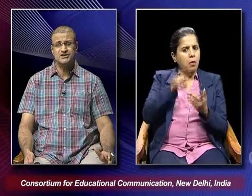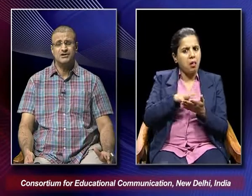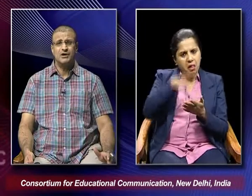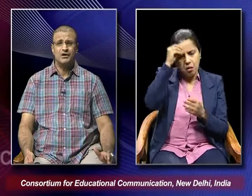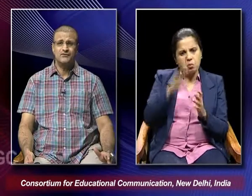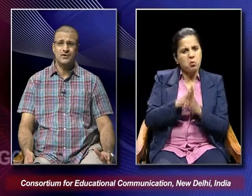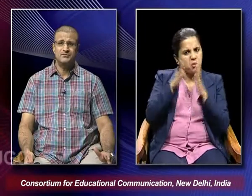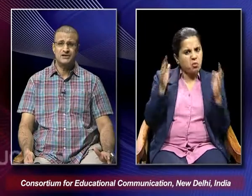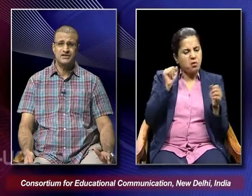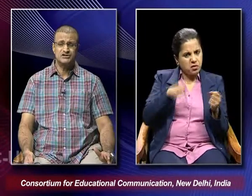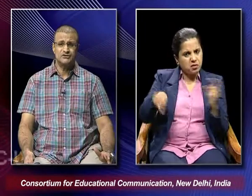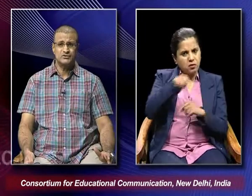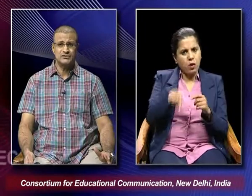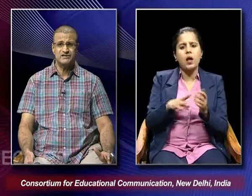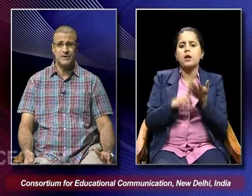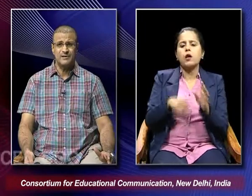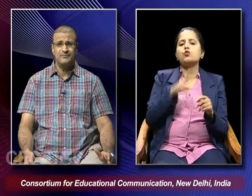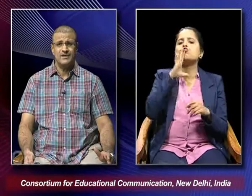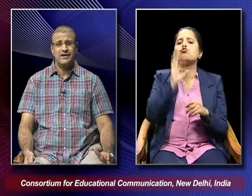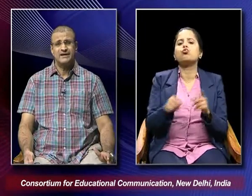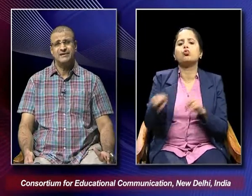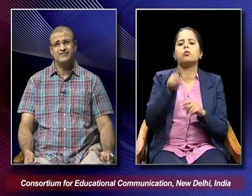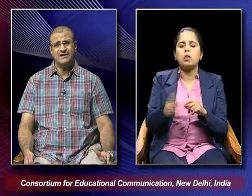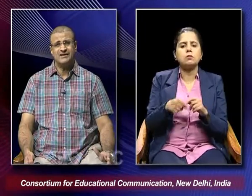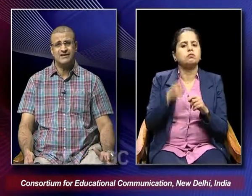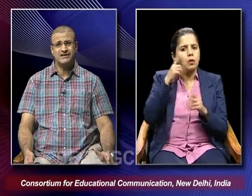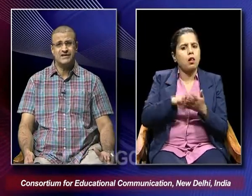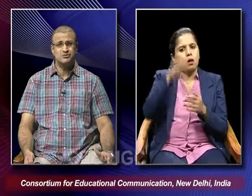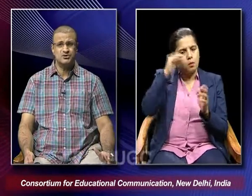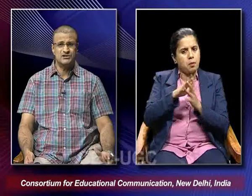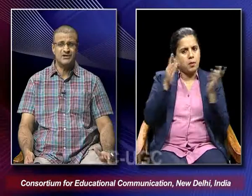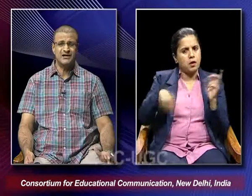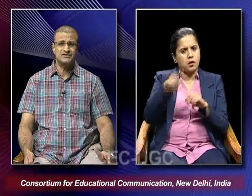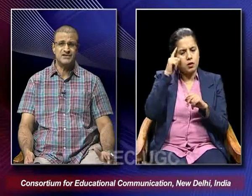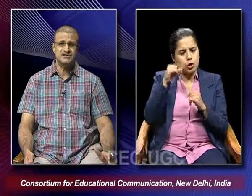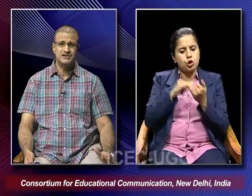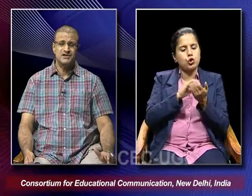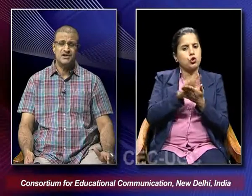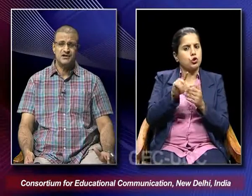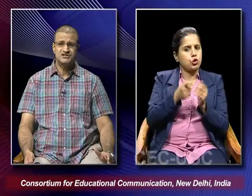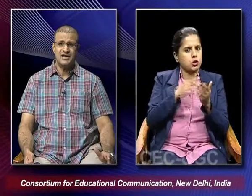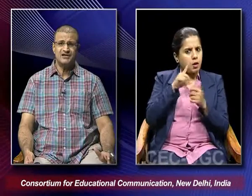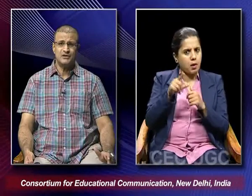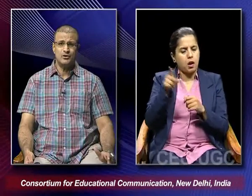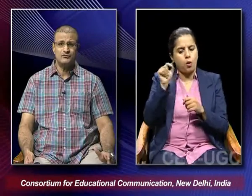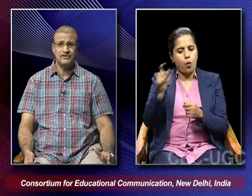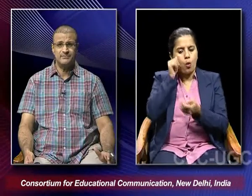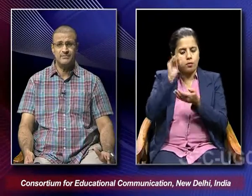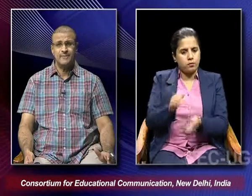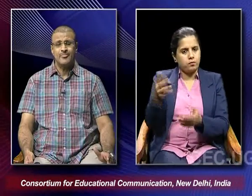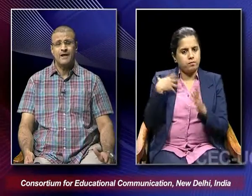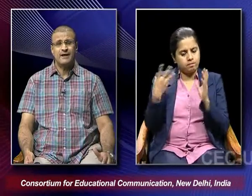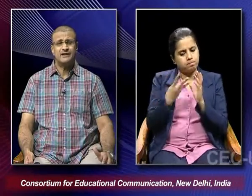much from the nature of truth as well. And then finally he takes both Sharmila as well as her child along with